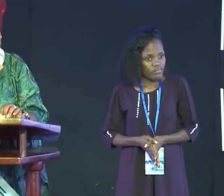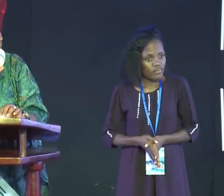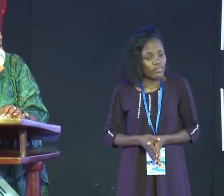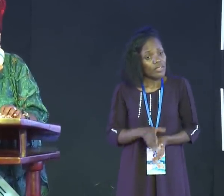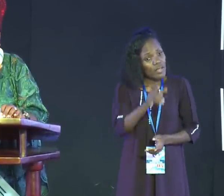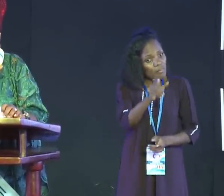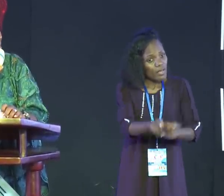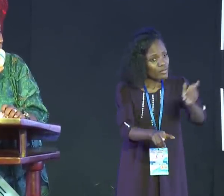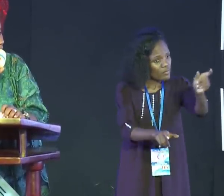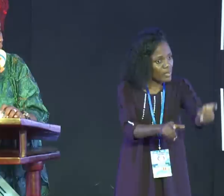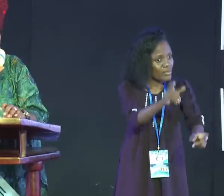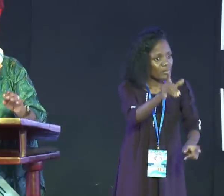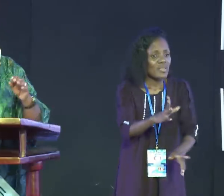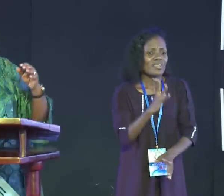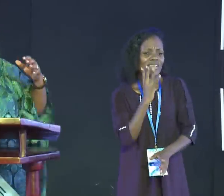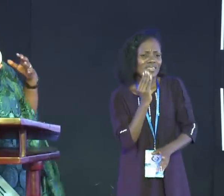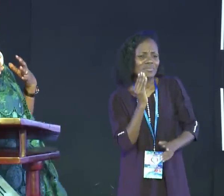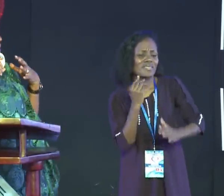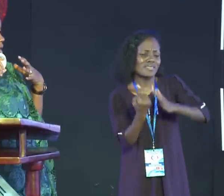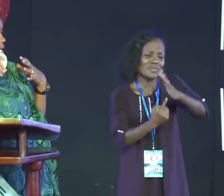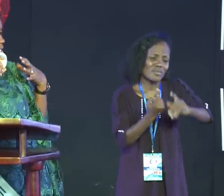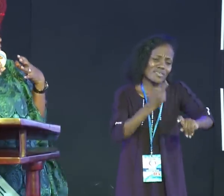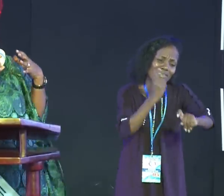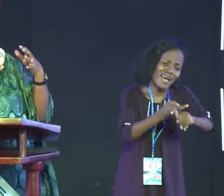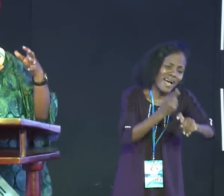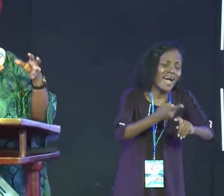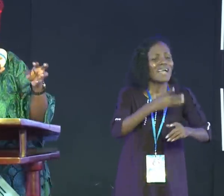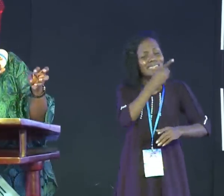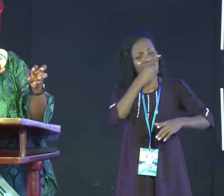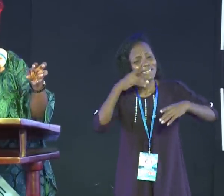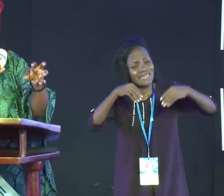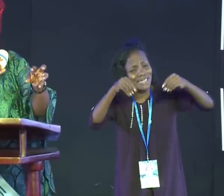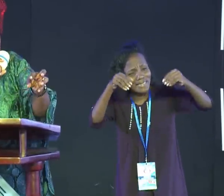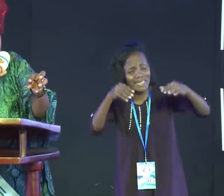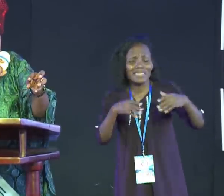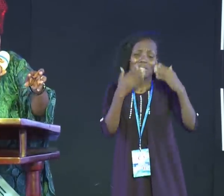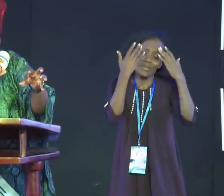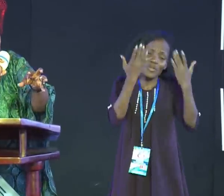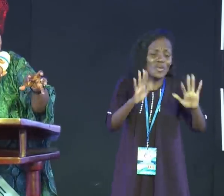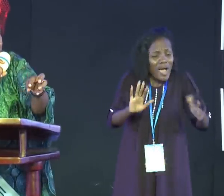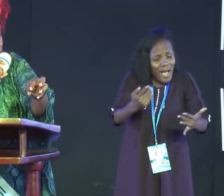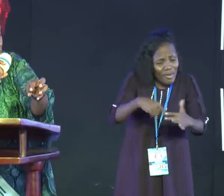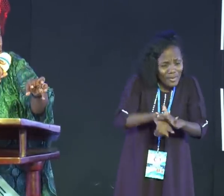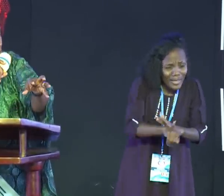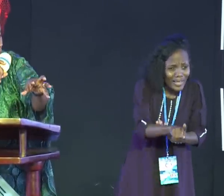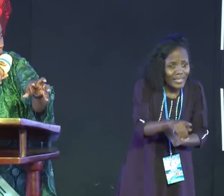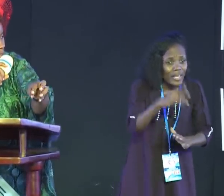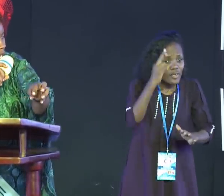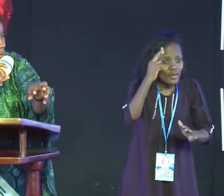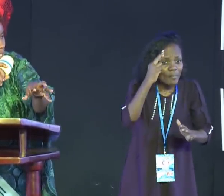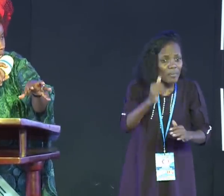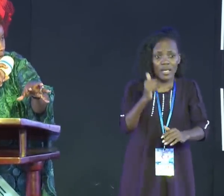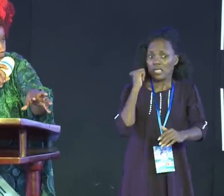mudungu atamanyi ngeri je wali yingiramu naye wayingirira eno nga wagazi ogenda tuke eri wagenda wafunda kali akatiba mukajjukira